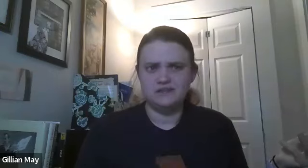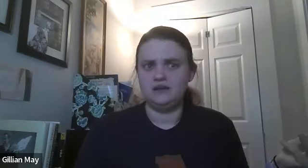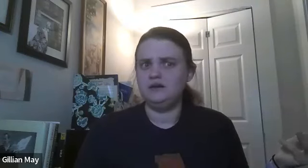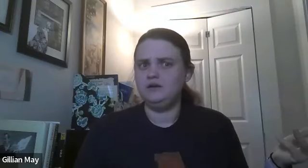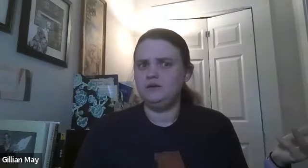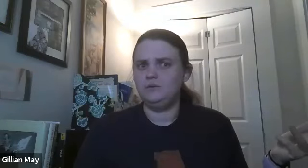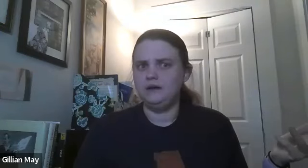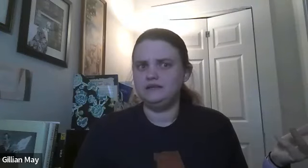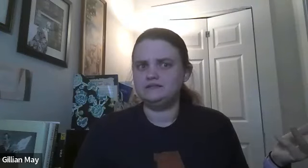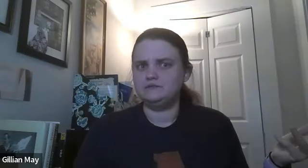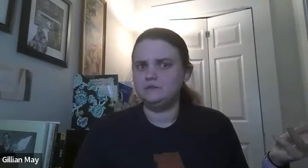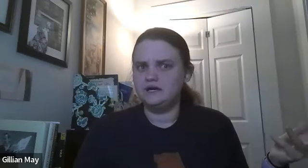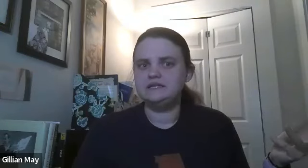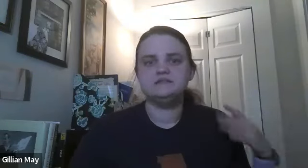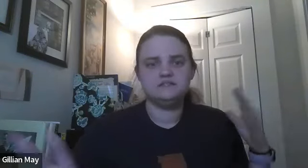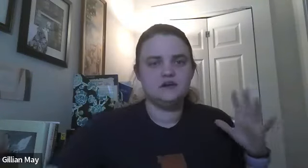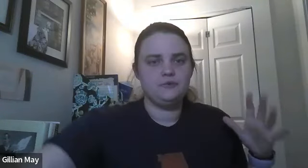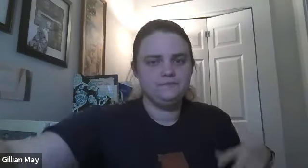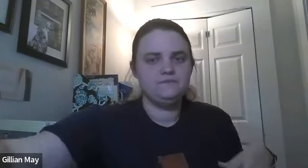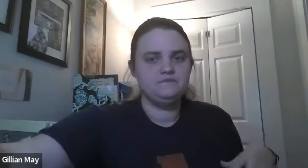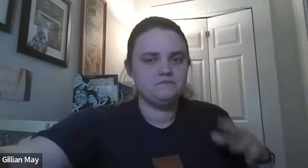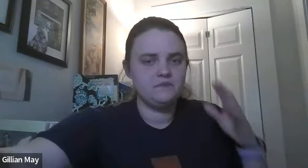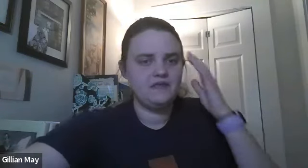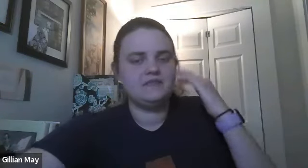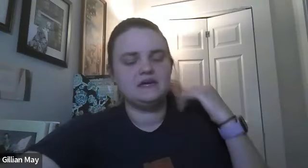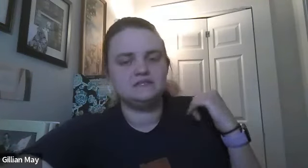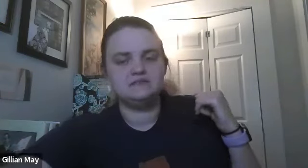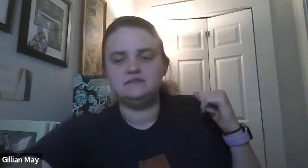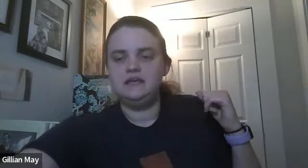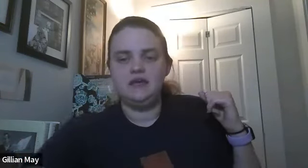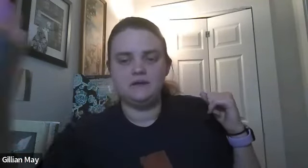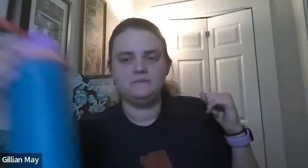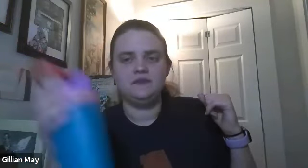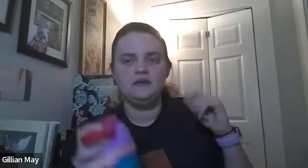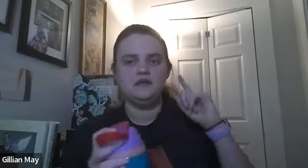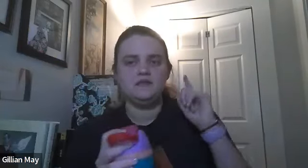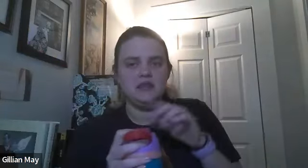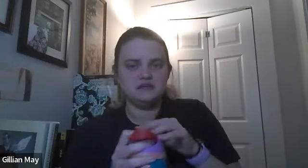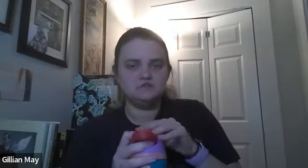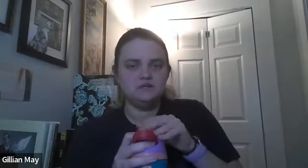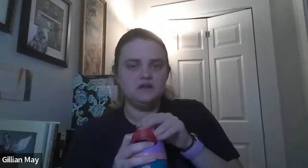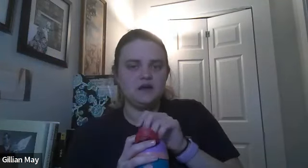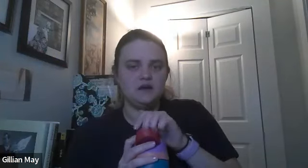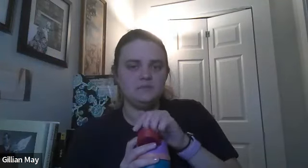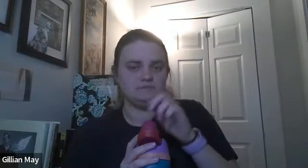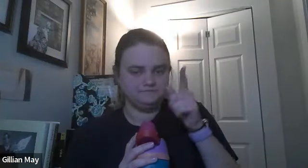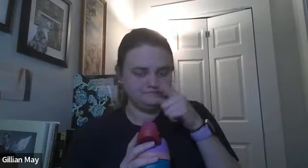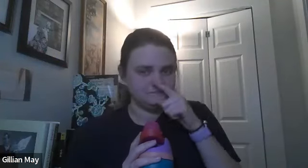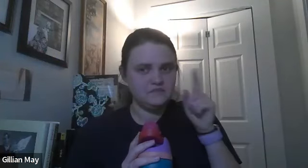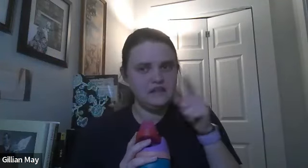like, wait, what? So that, yeah. The next one